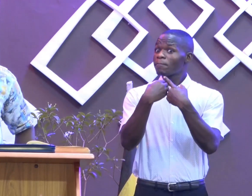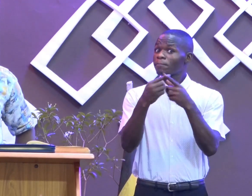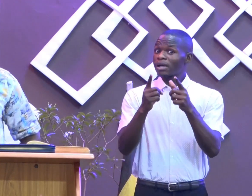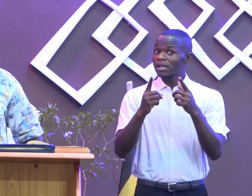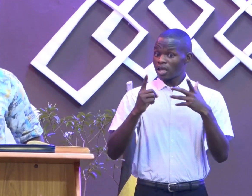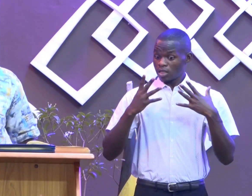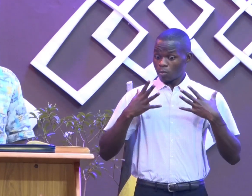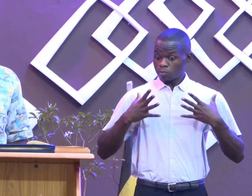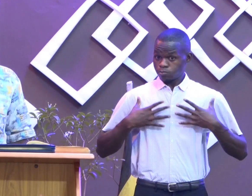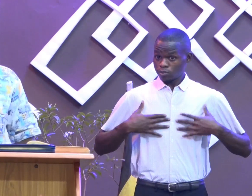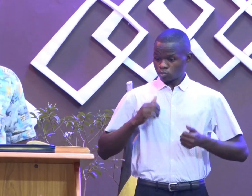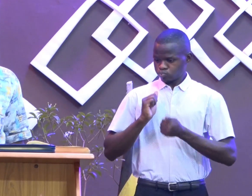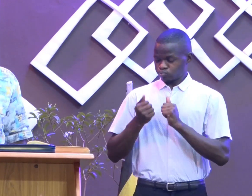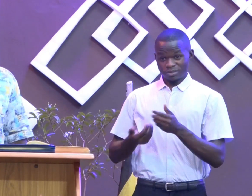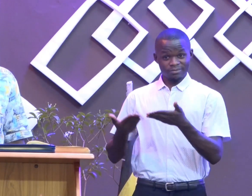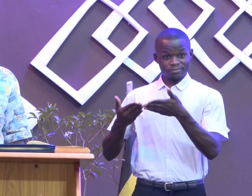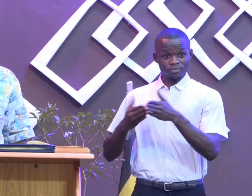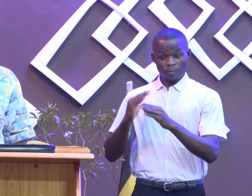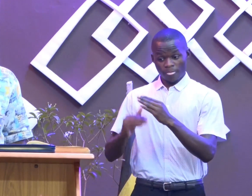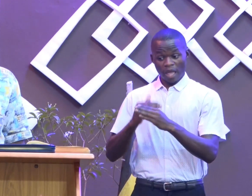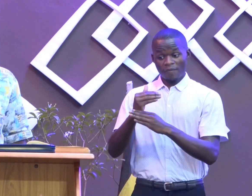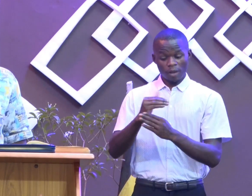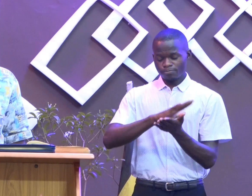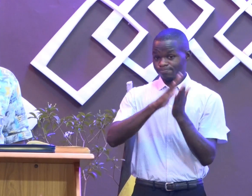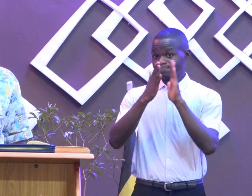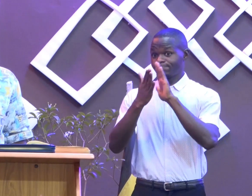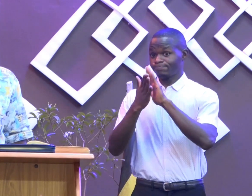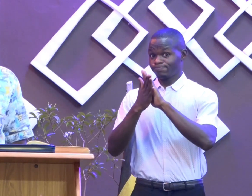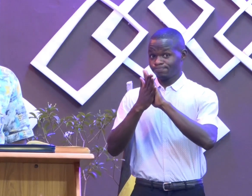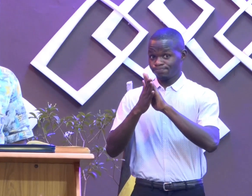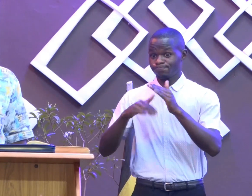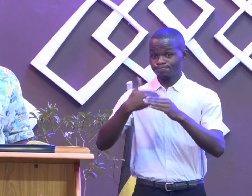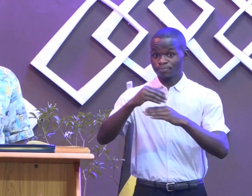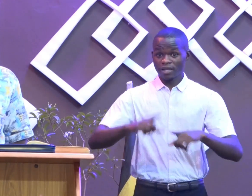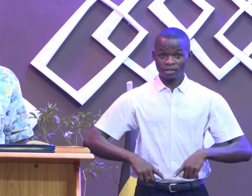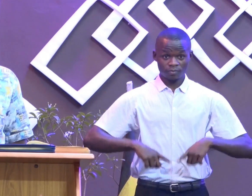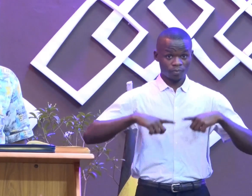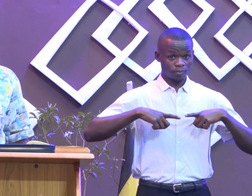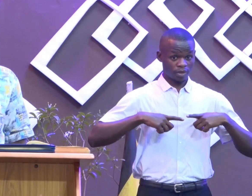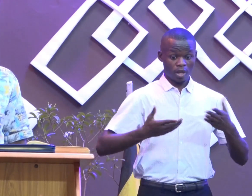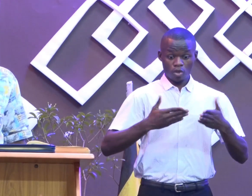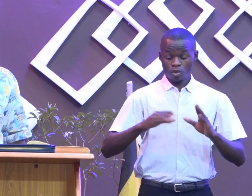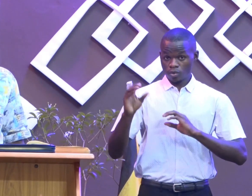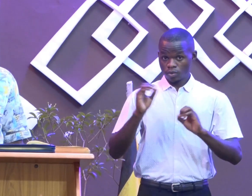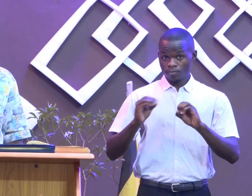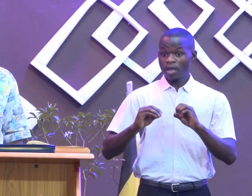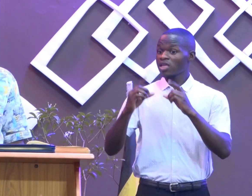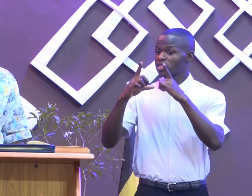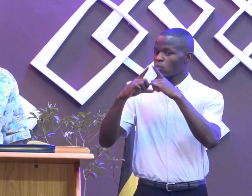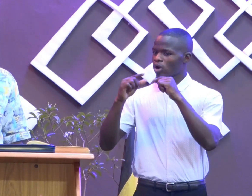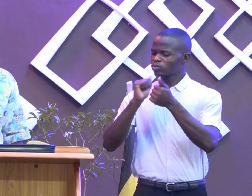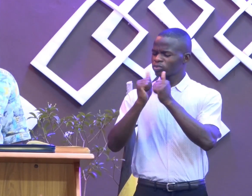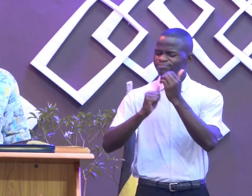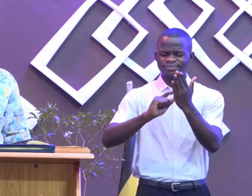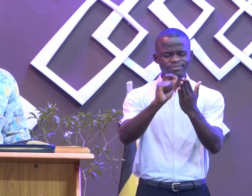54. Gulibanga gumaze okwambala obutavunda n'okufa guno okwambala obutafa ekigambo